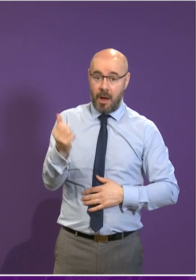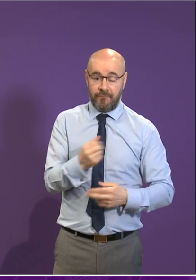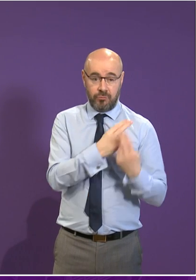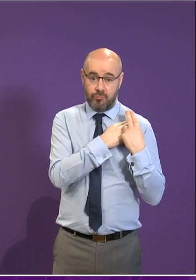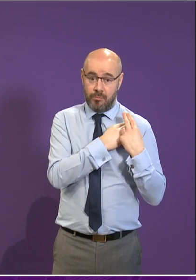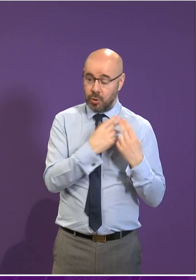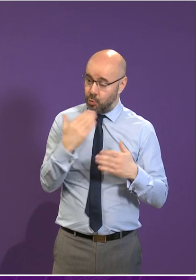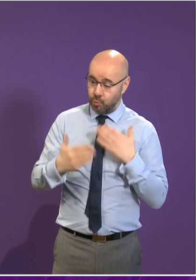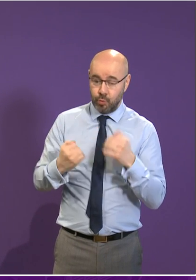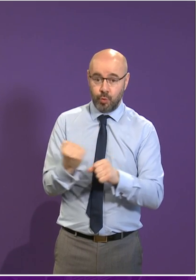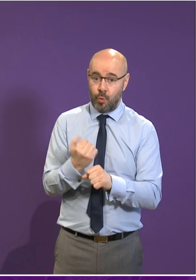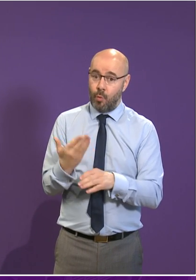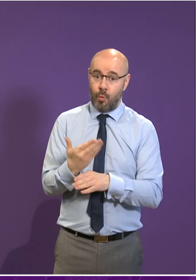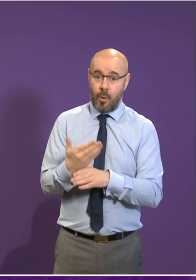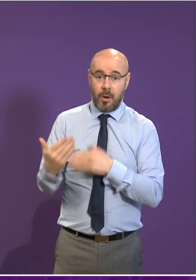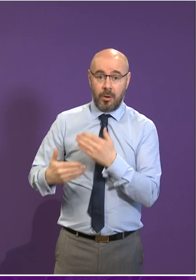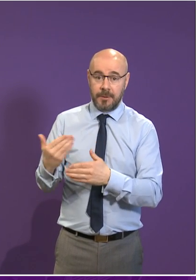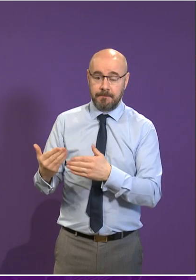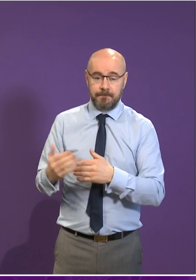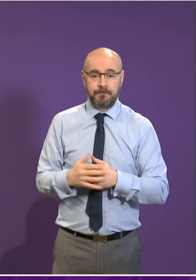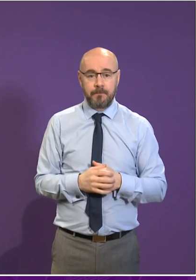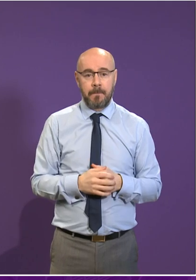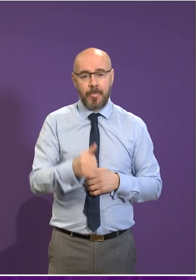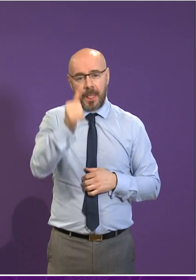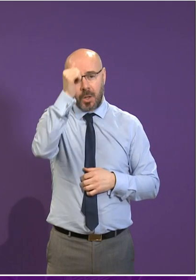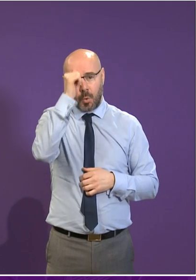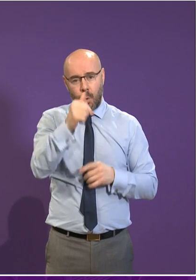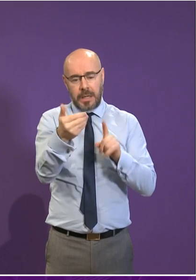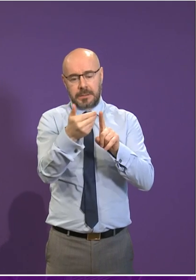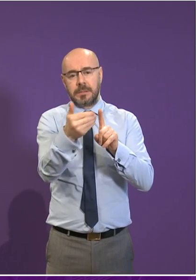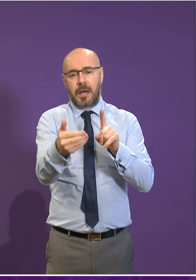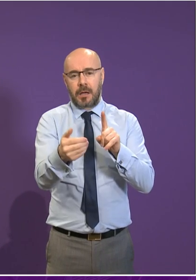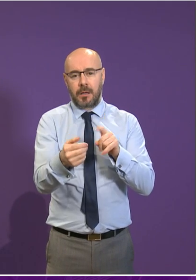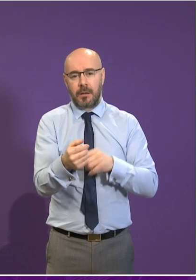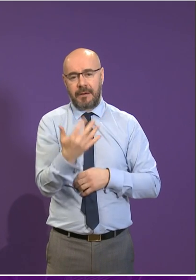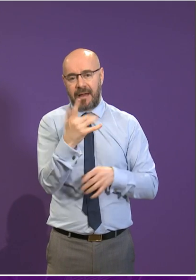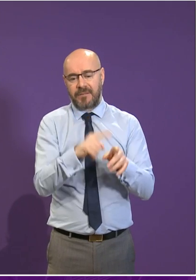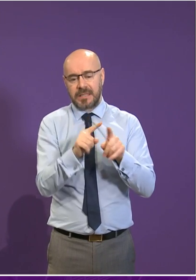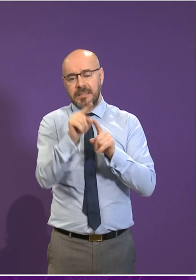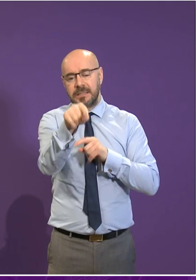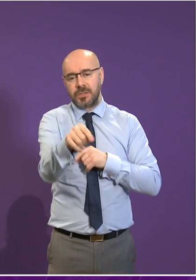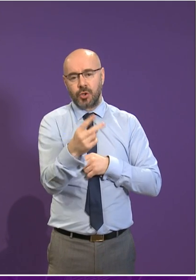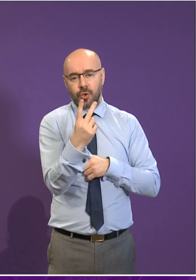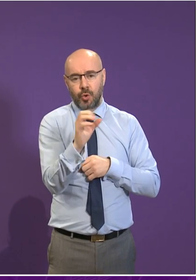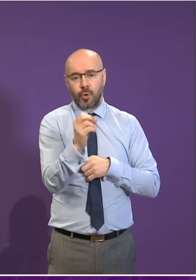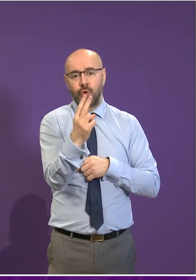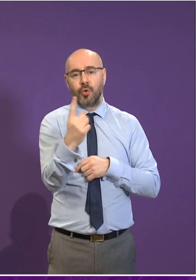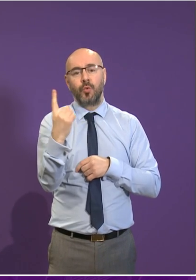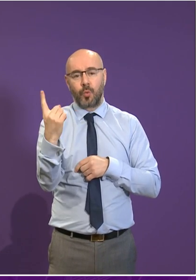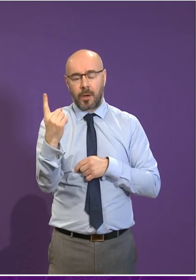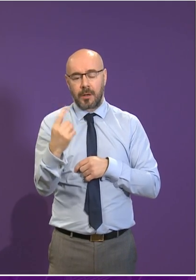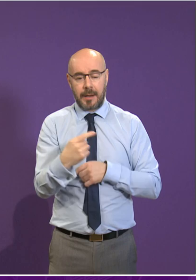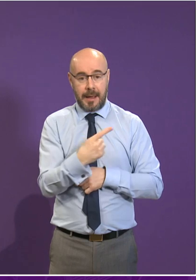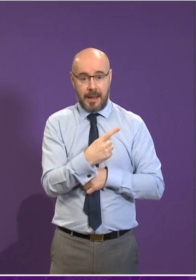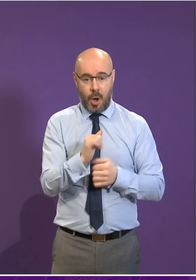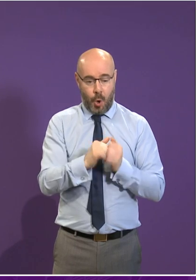that if they don't meet this target, I know it's by 2021 and that's 5 years from now, but my friends were interested in carrots and